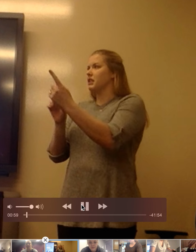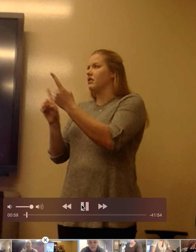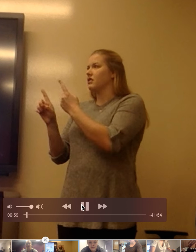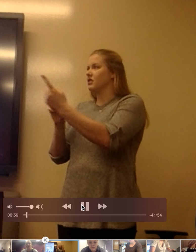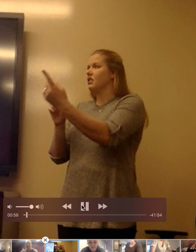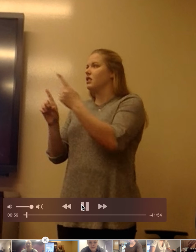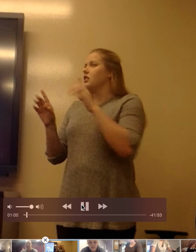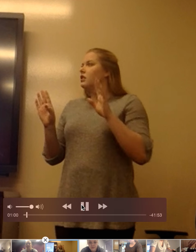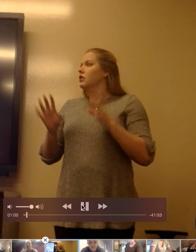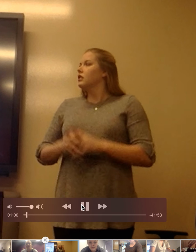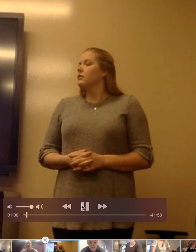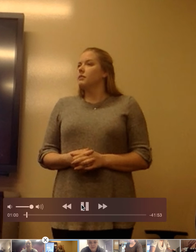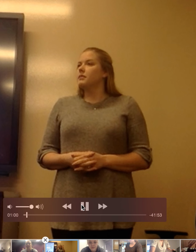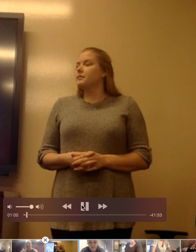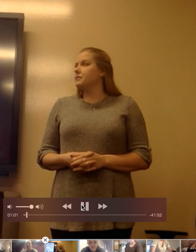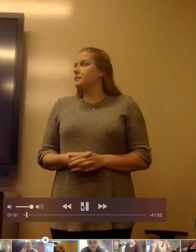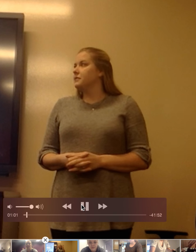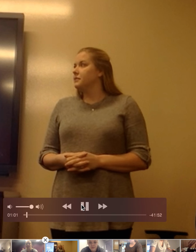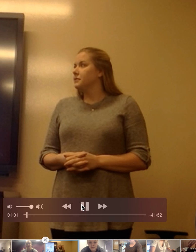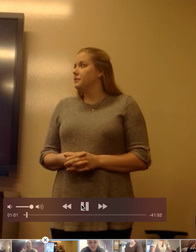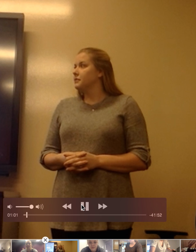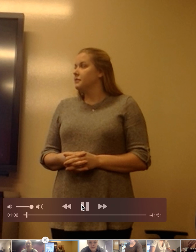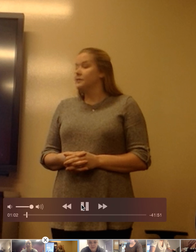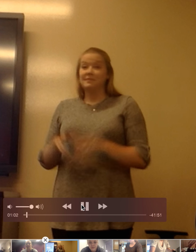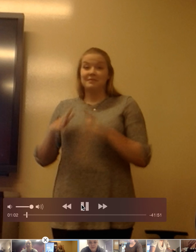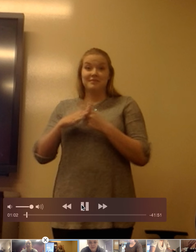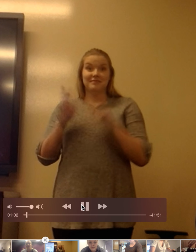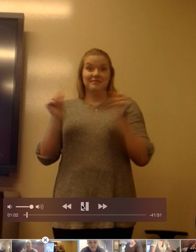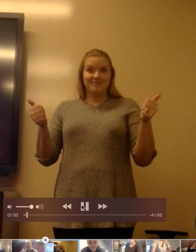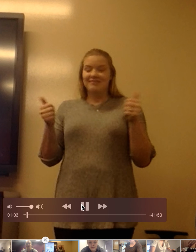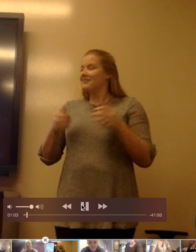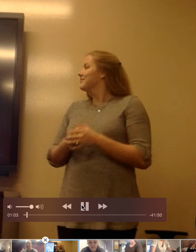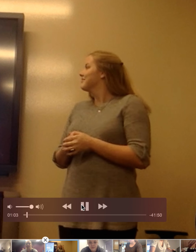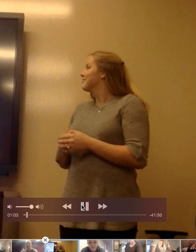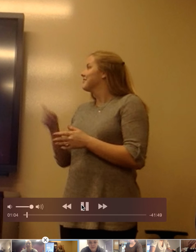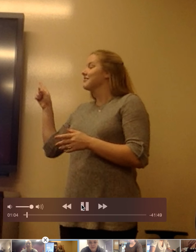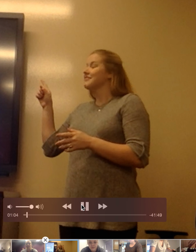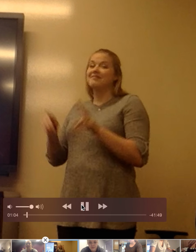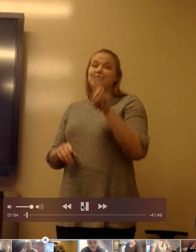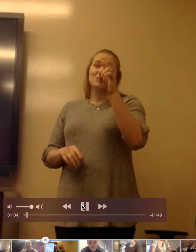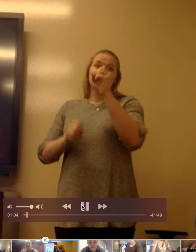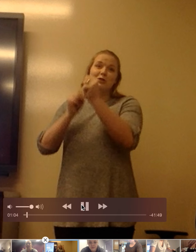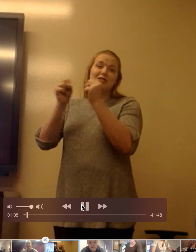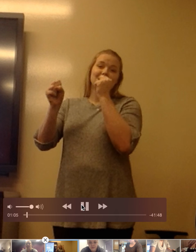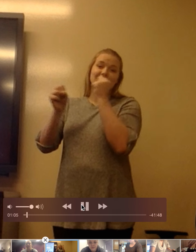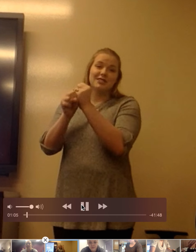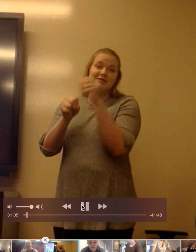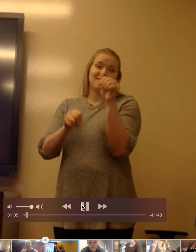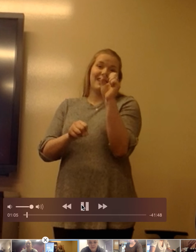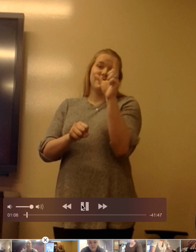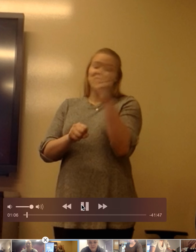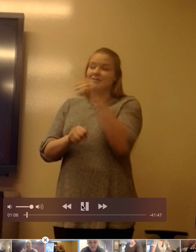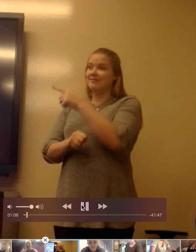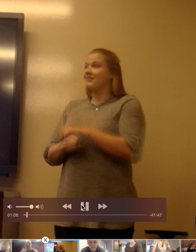Let's leave the door open for another 5 minutes so that people can continue to come in if they're a little bit late. Okay, let's go ahead and start the